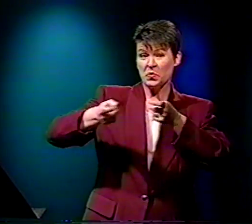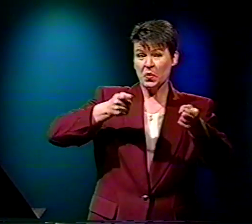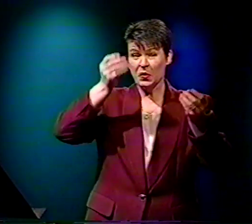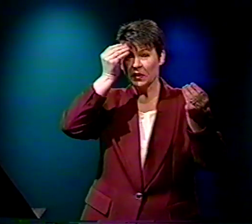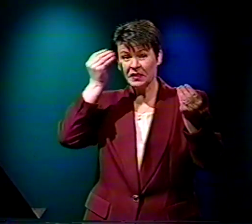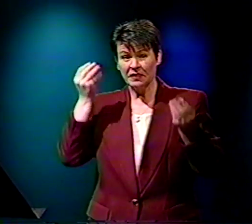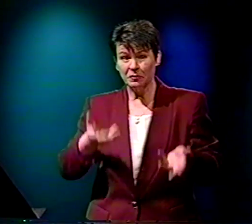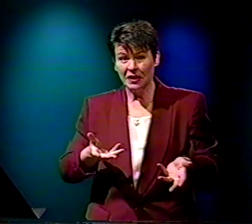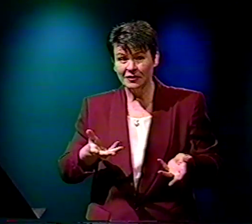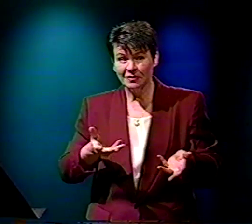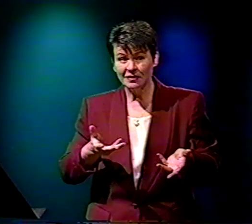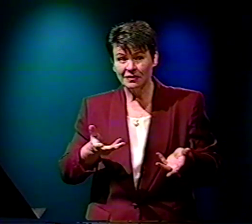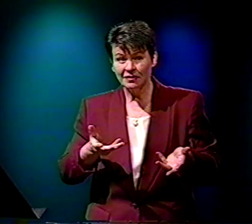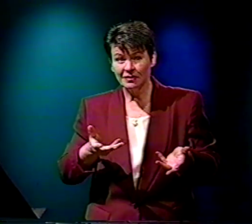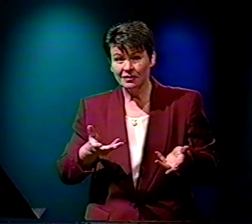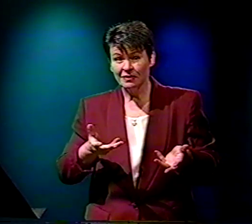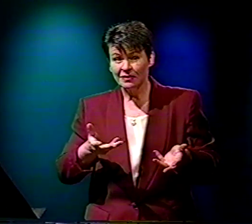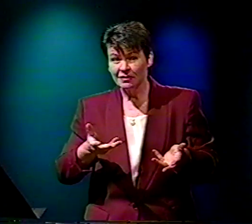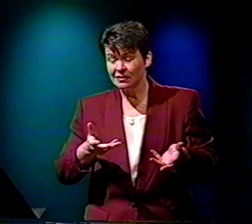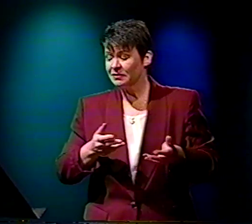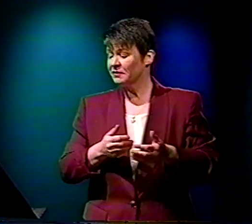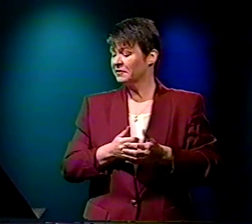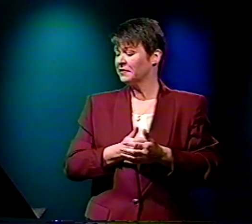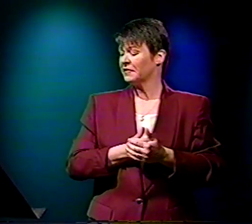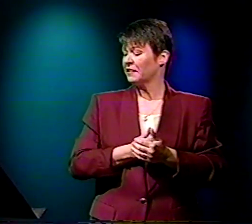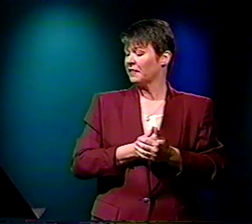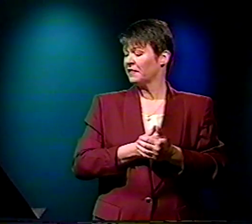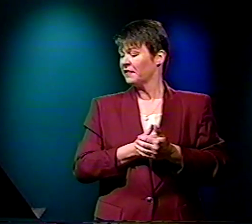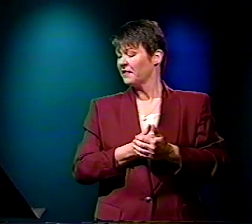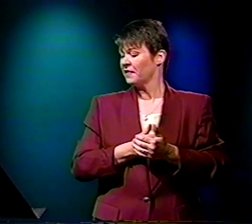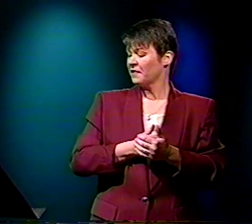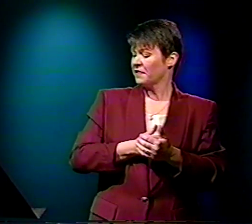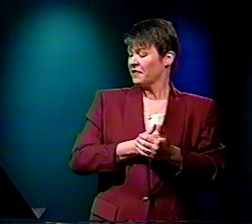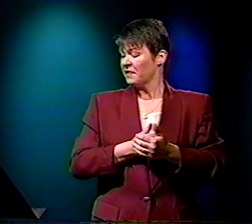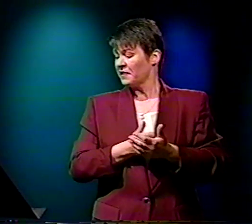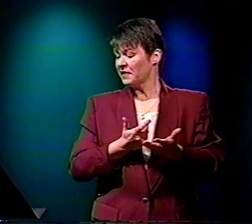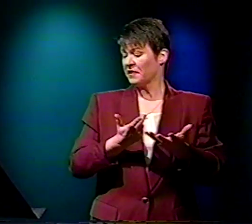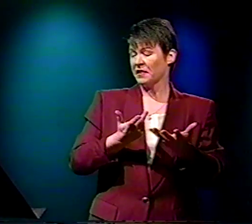a doubt to what interpreters will do, a withholding of information?